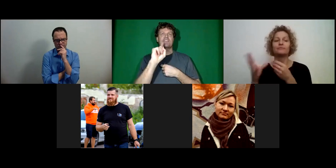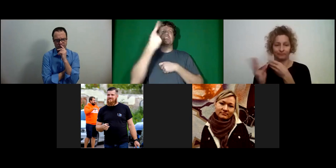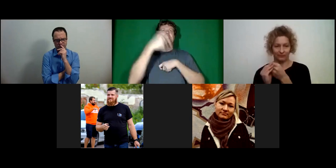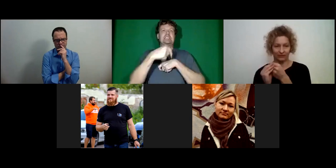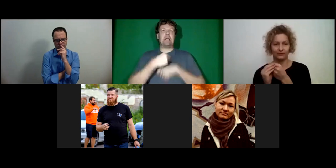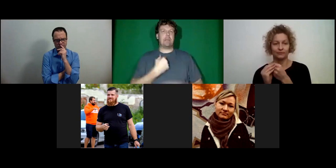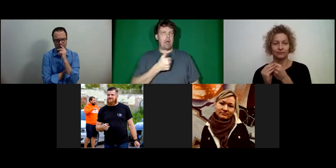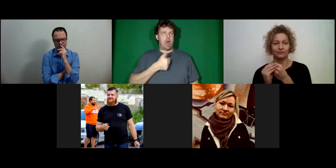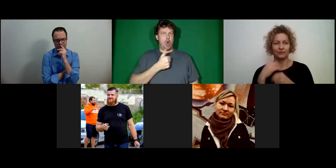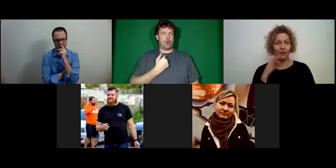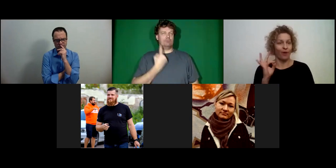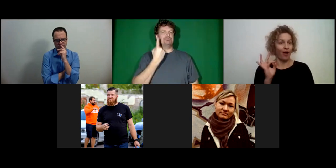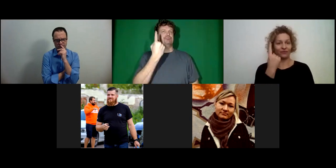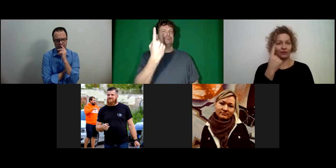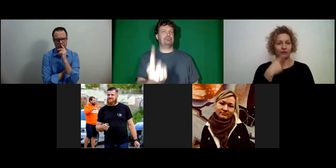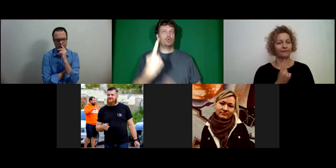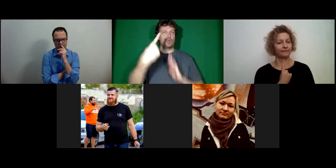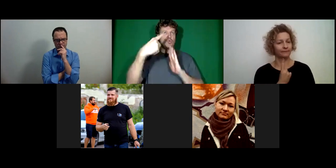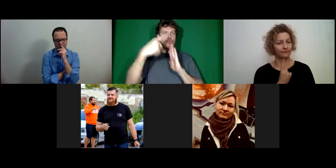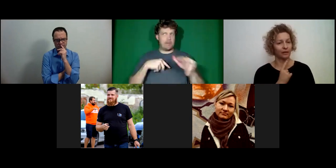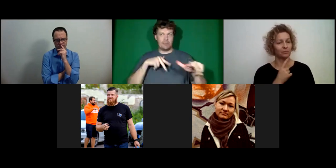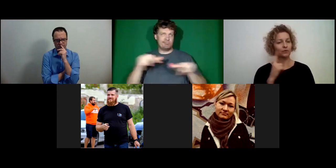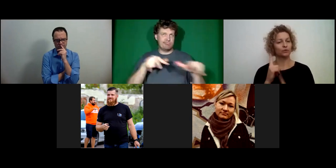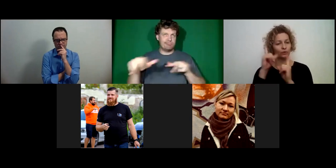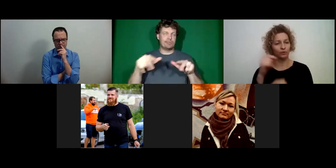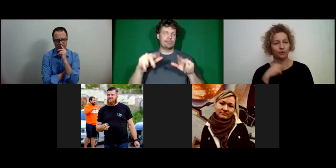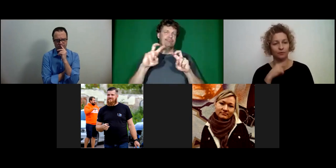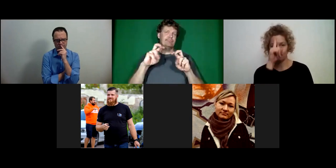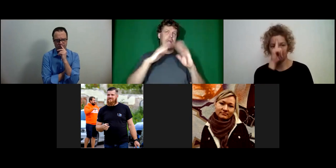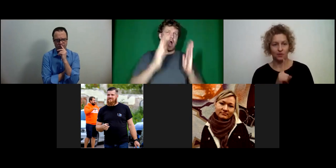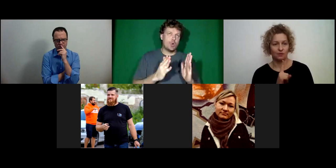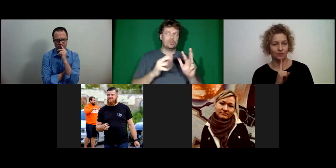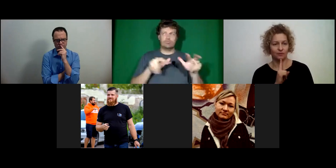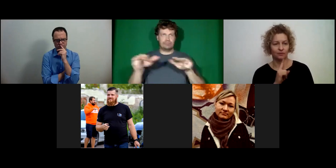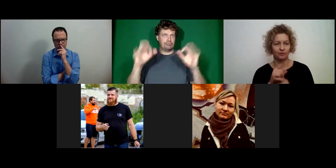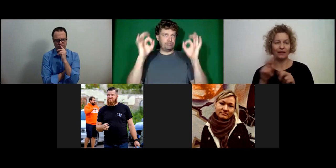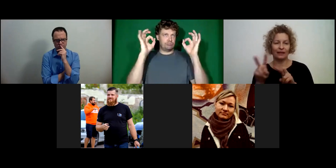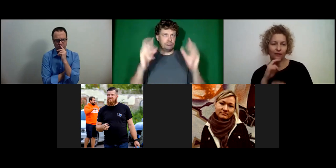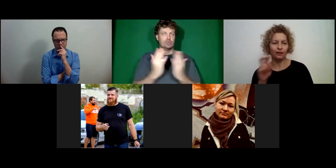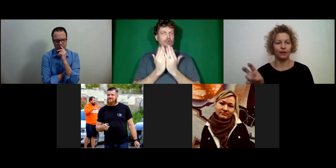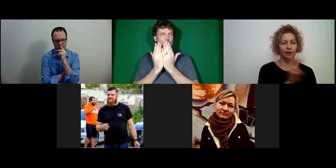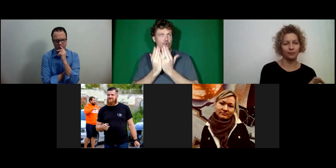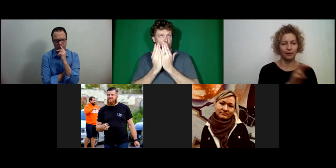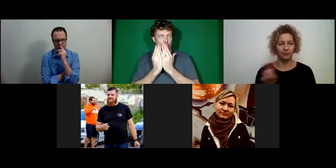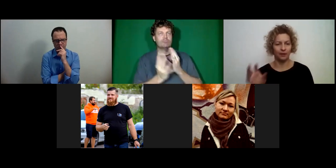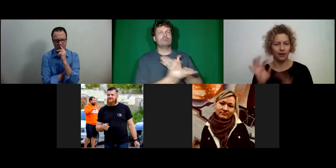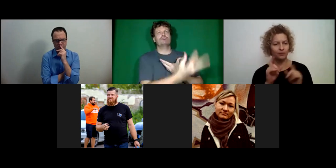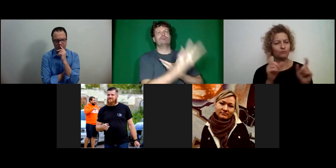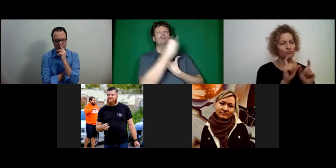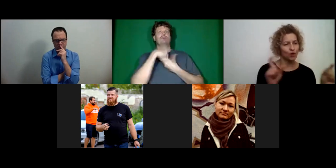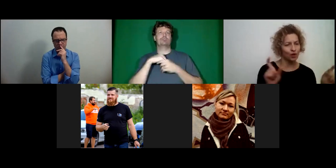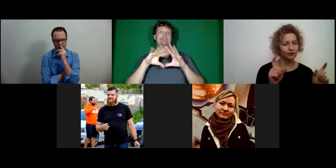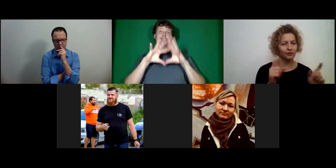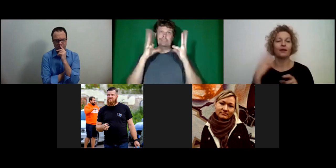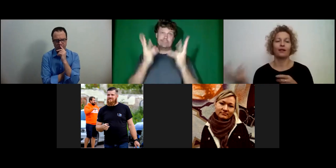Yes, my family always came with me. But the very first time, when I first go to a place, I go for the first month